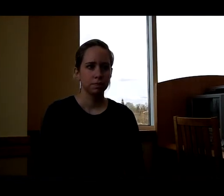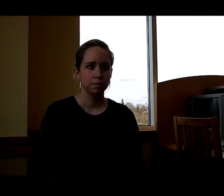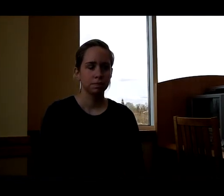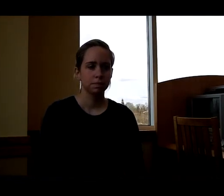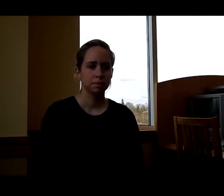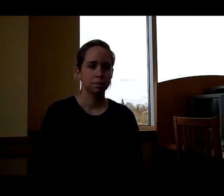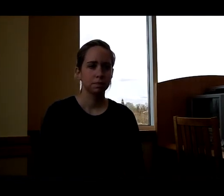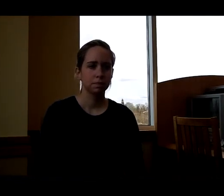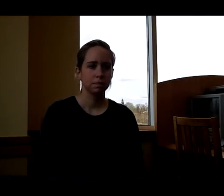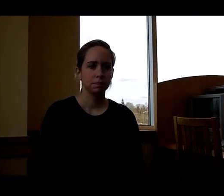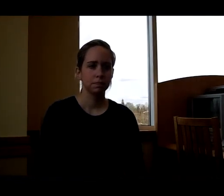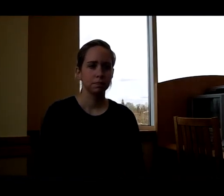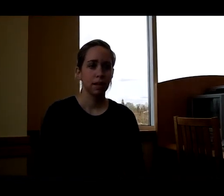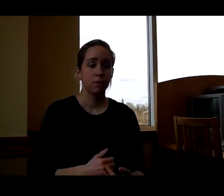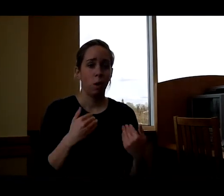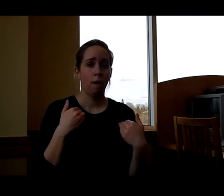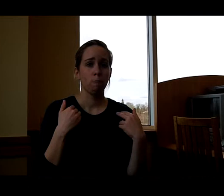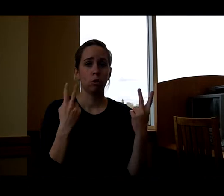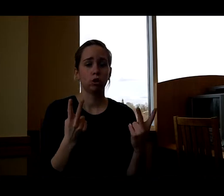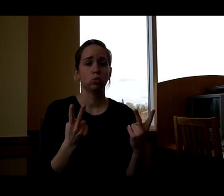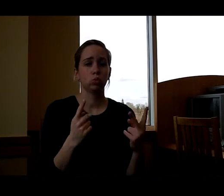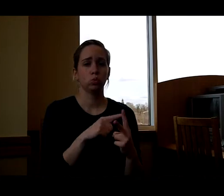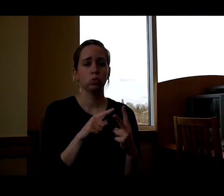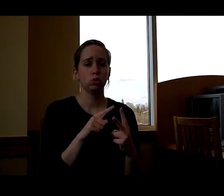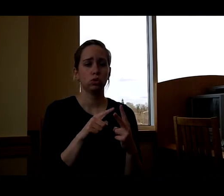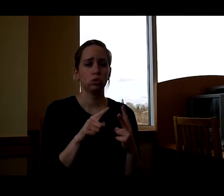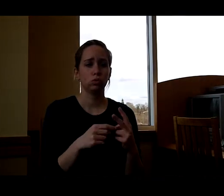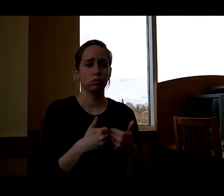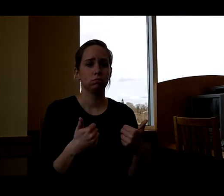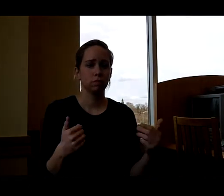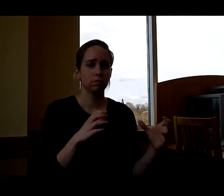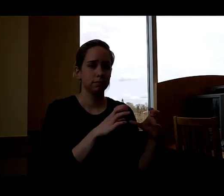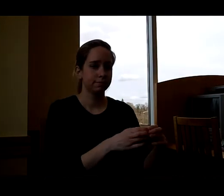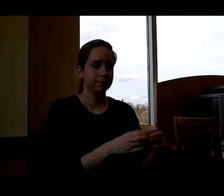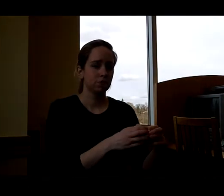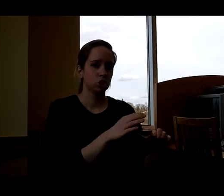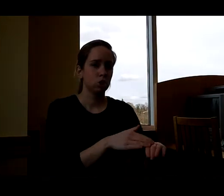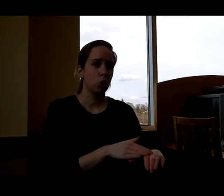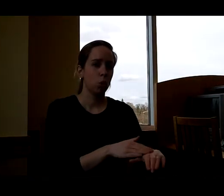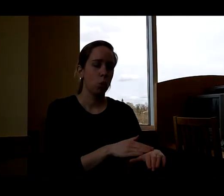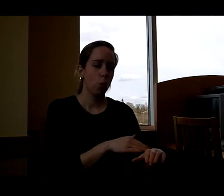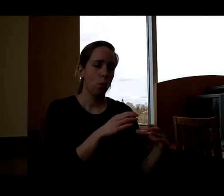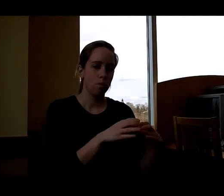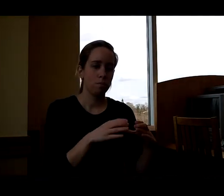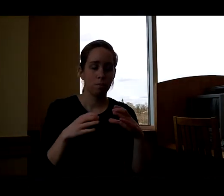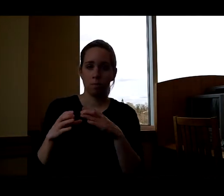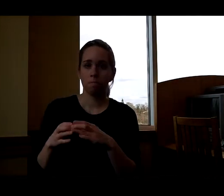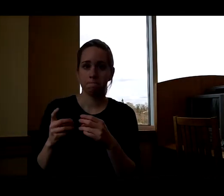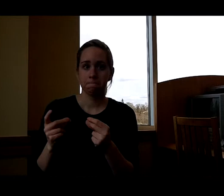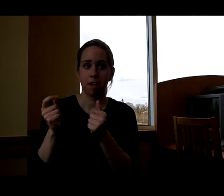If you take two sets of water molecules, one moving very slow, one moving very quickly, the